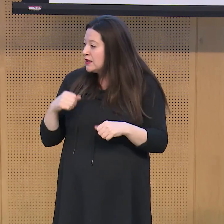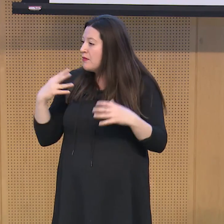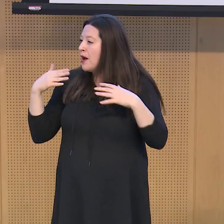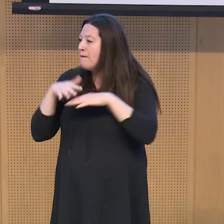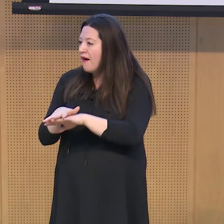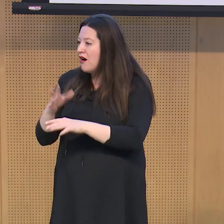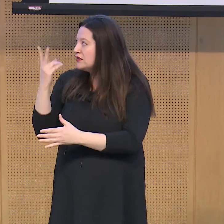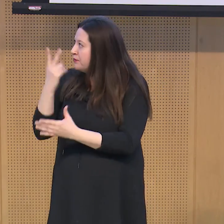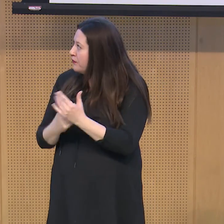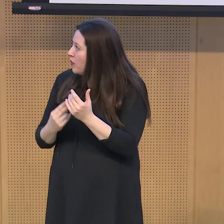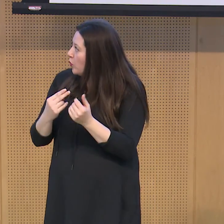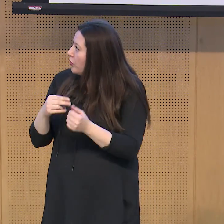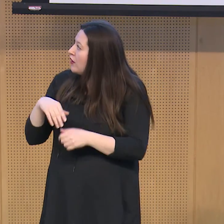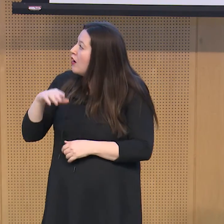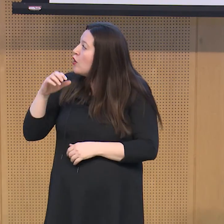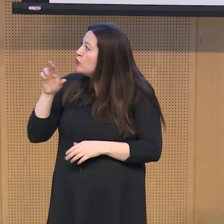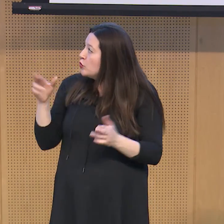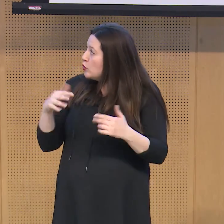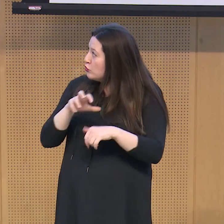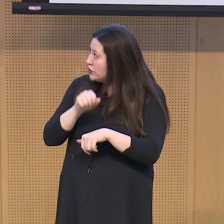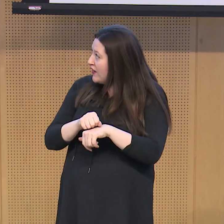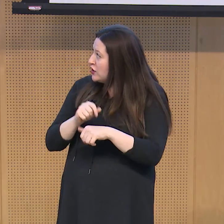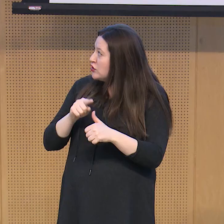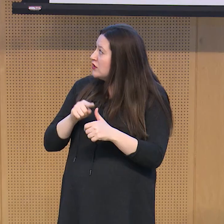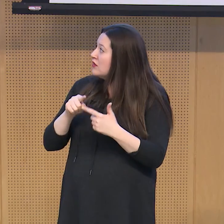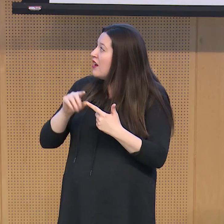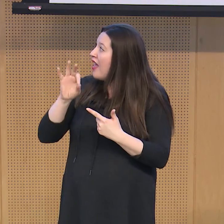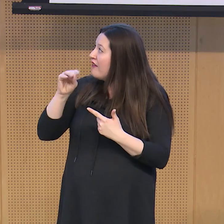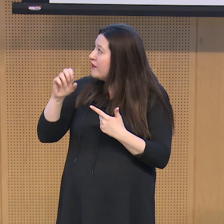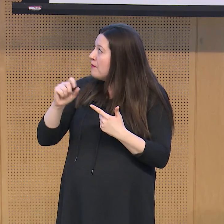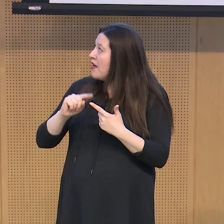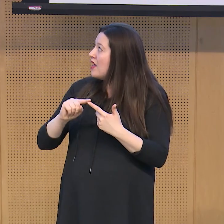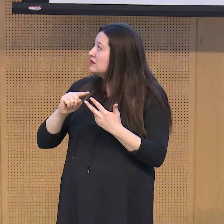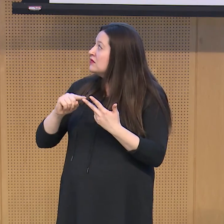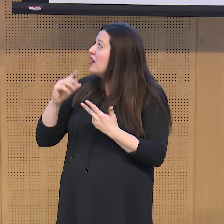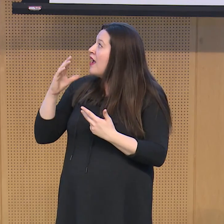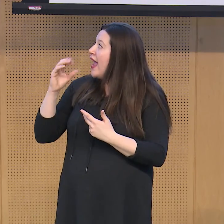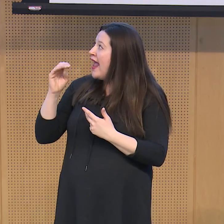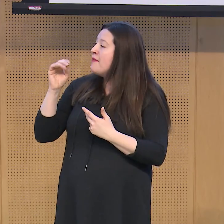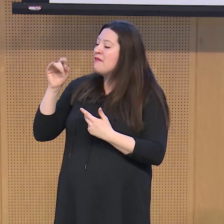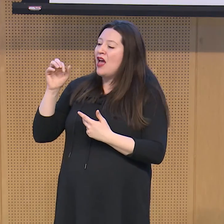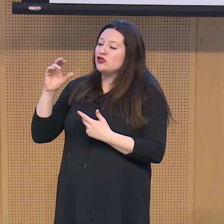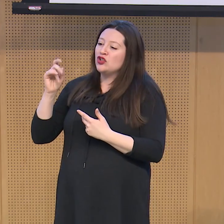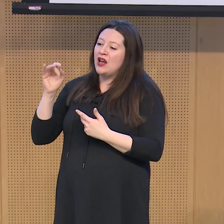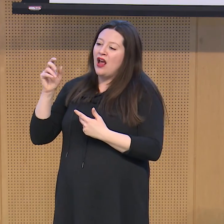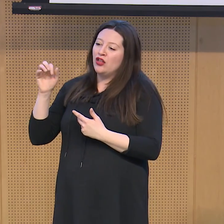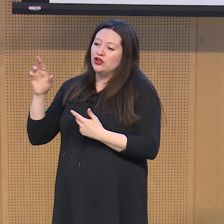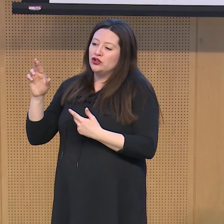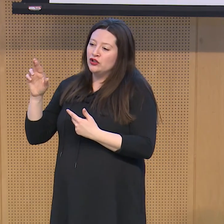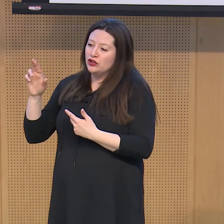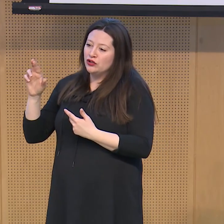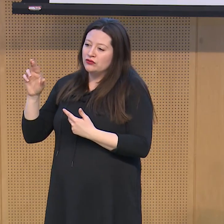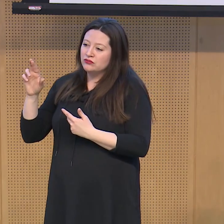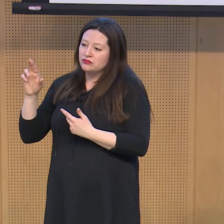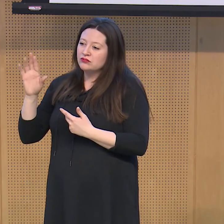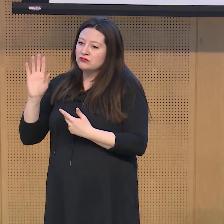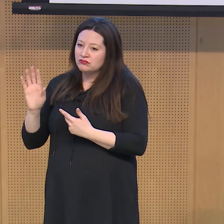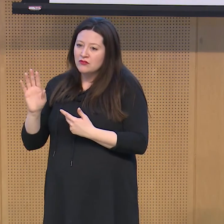So now the new event management system, or EMS, takes care of room reservations, FMS, and the